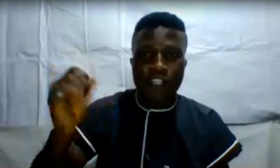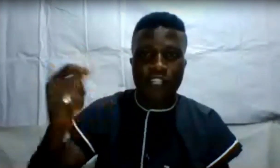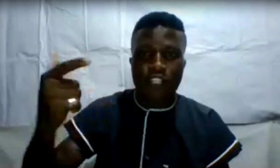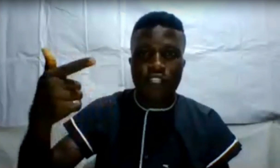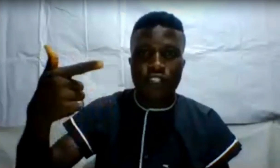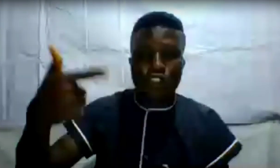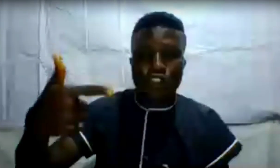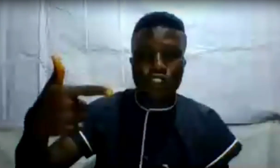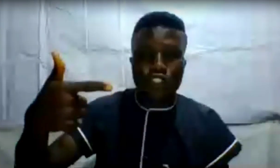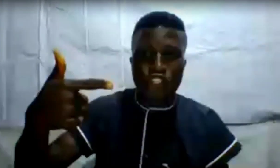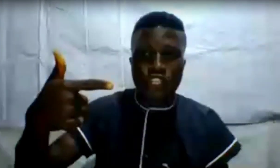G,